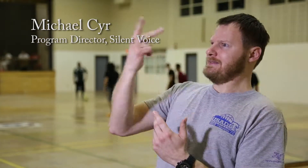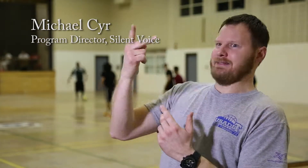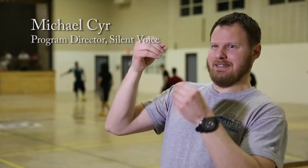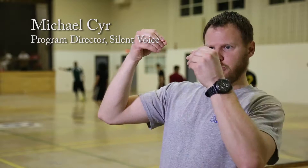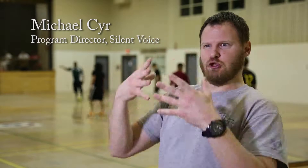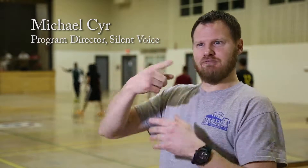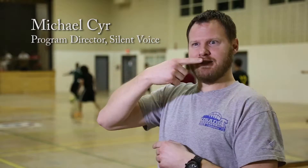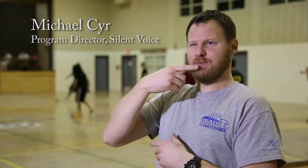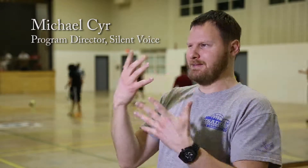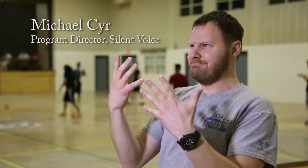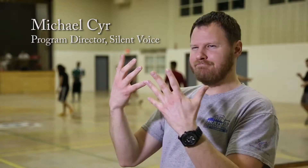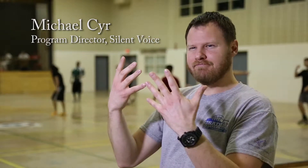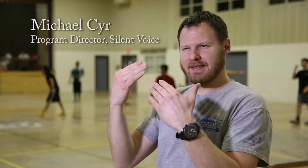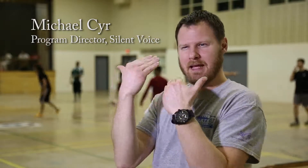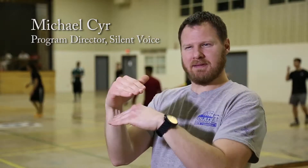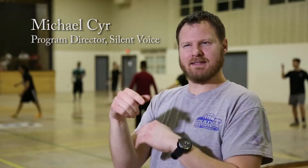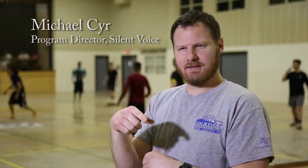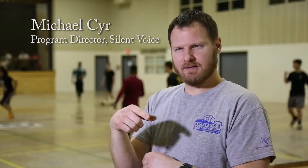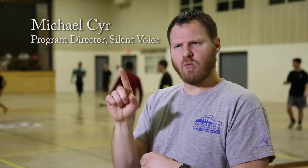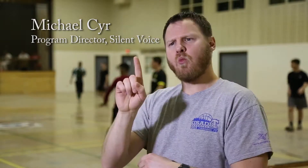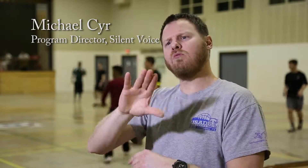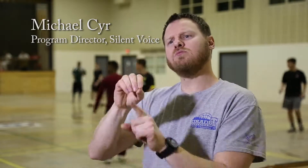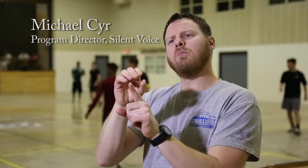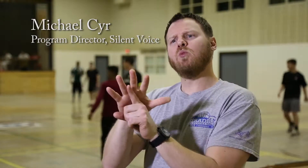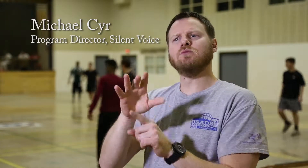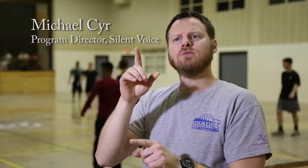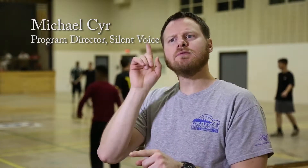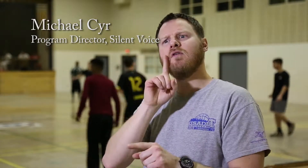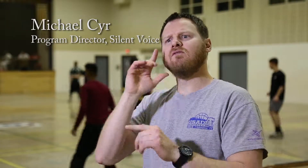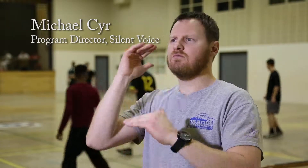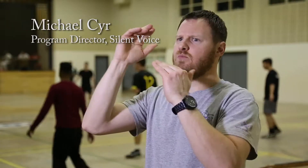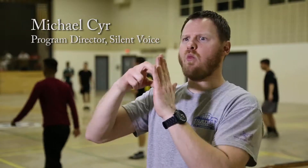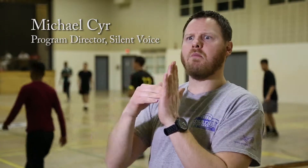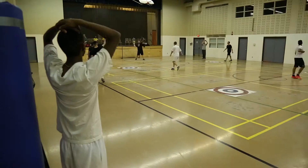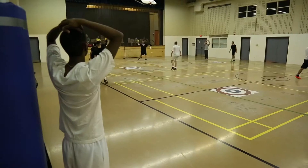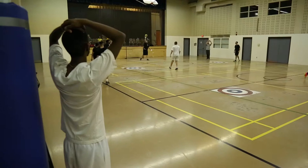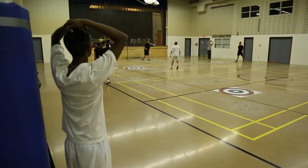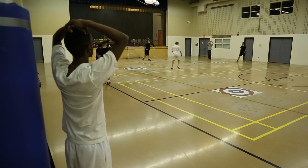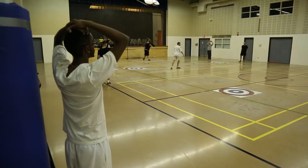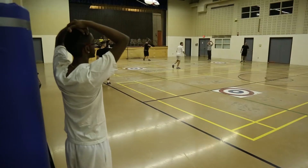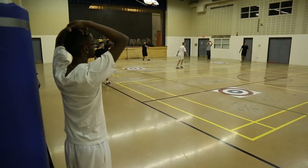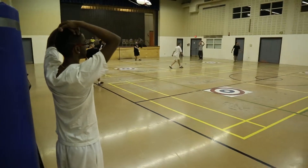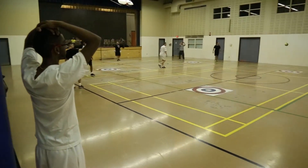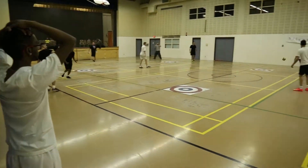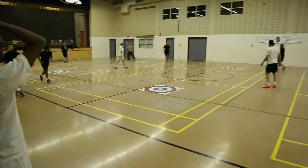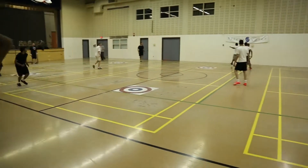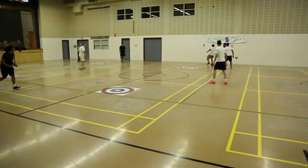role models in their own schools. They only see teachers who can hear and so are unlike themselves. Many of these youth can't